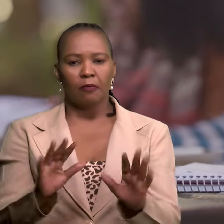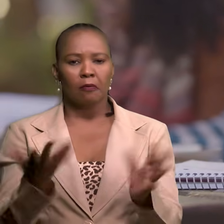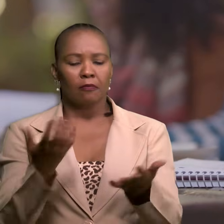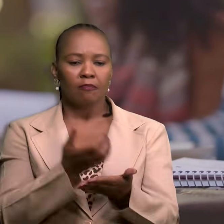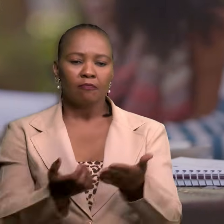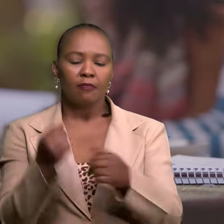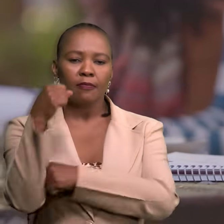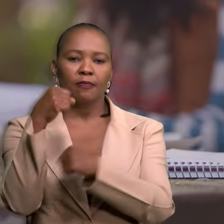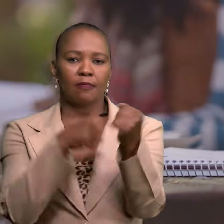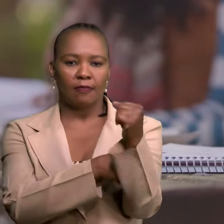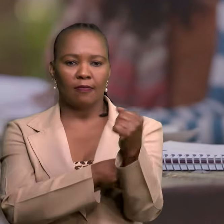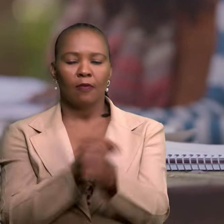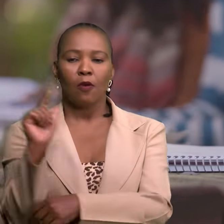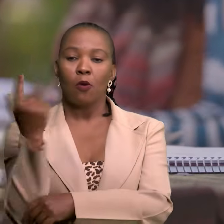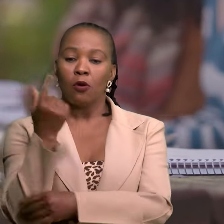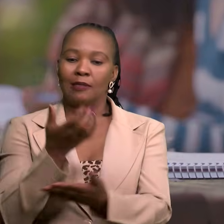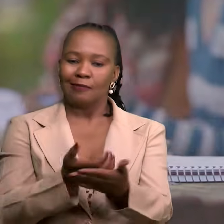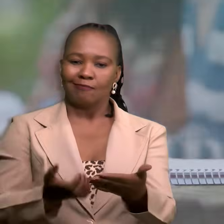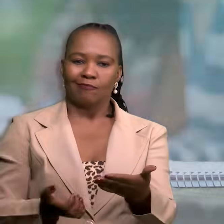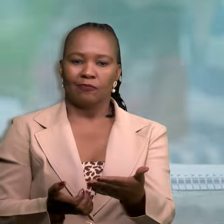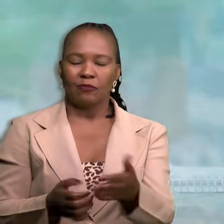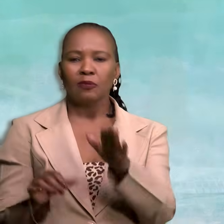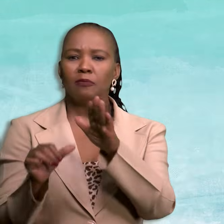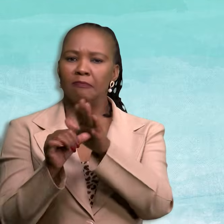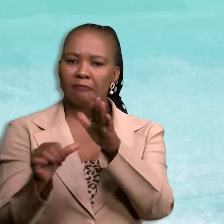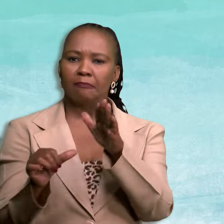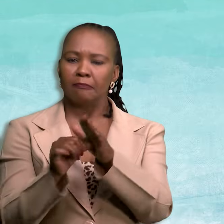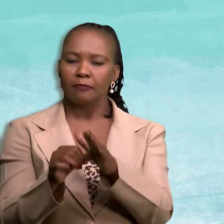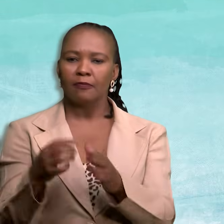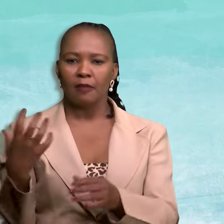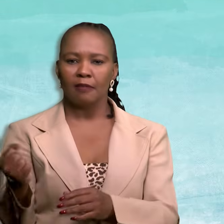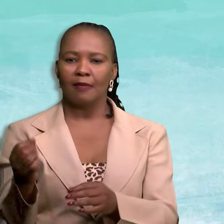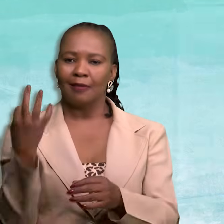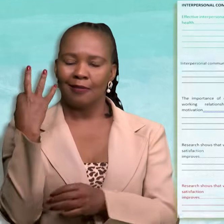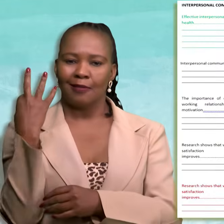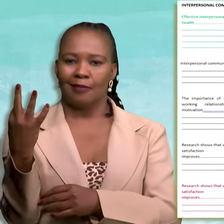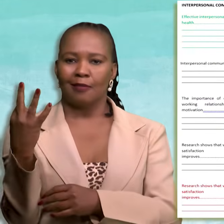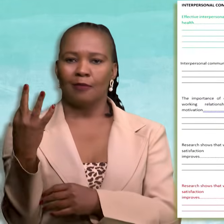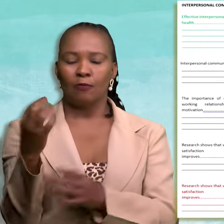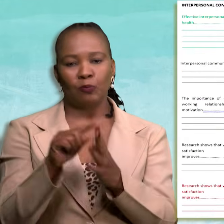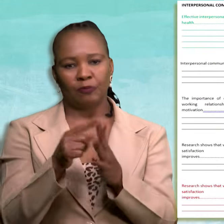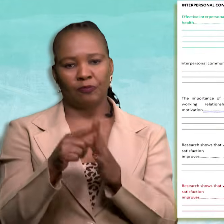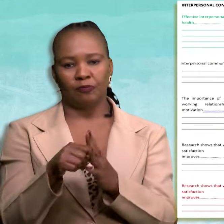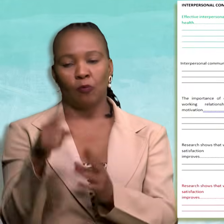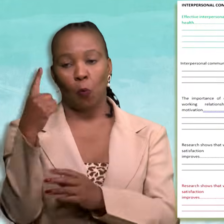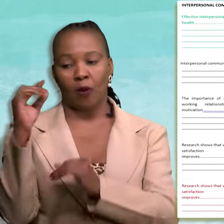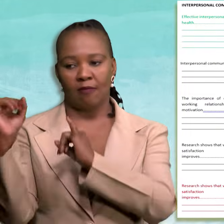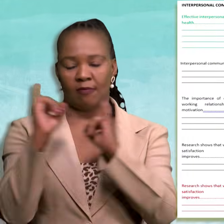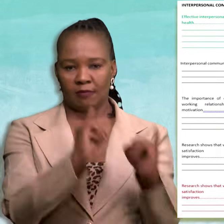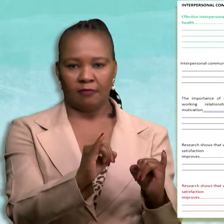structured. All essays essentially contain three elements, namely the